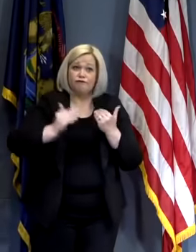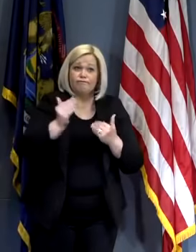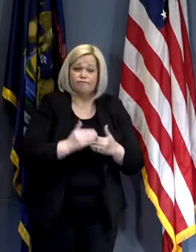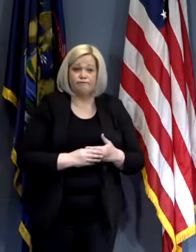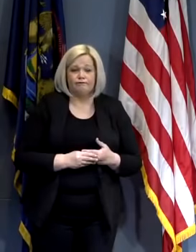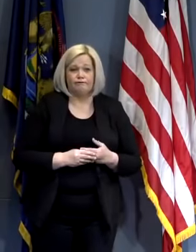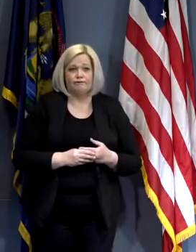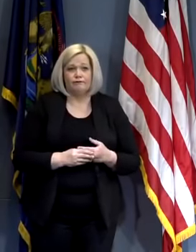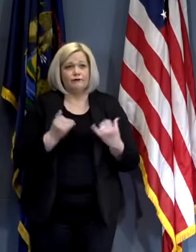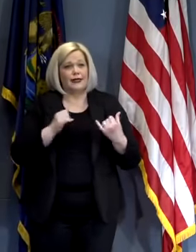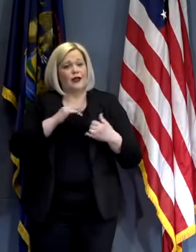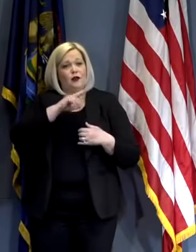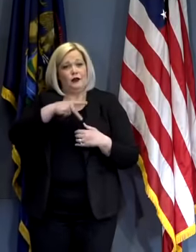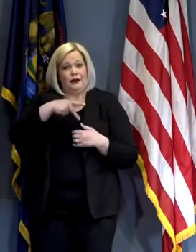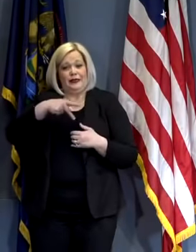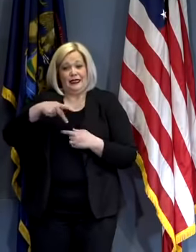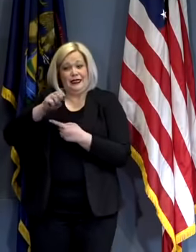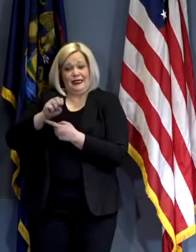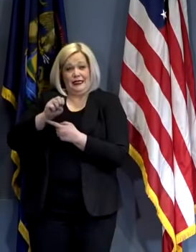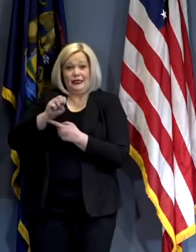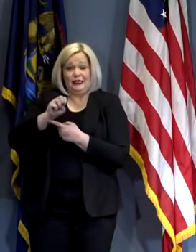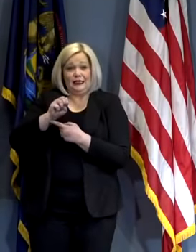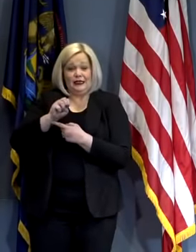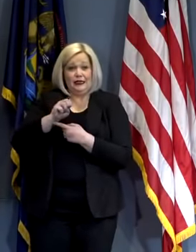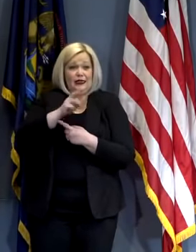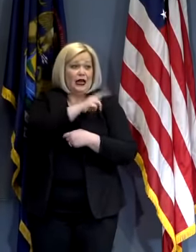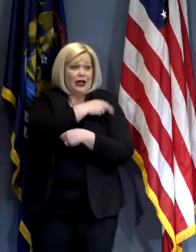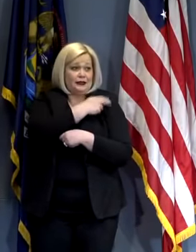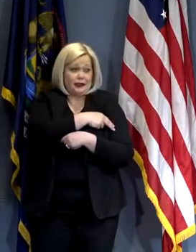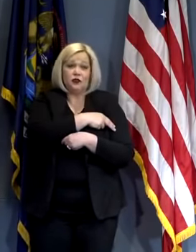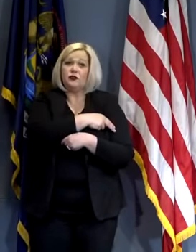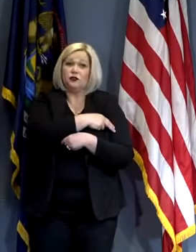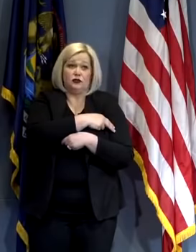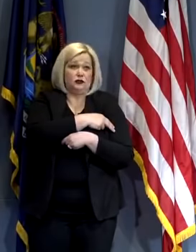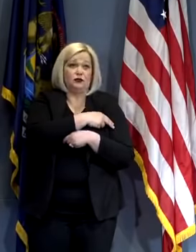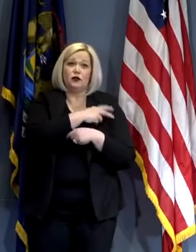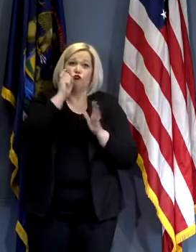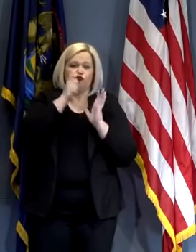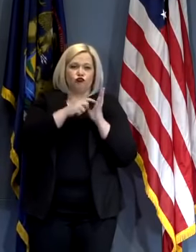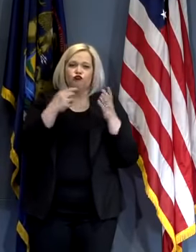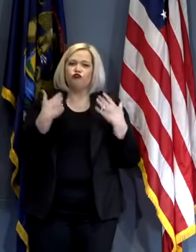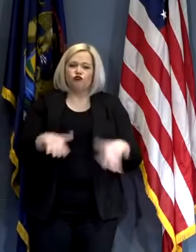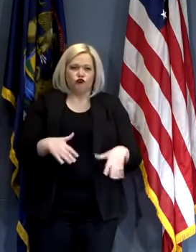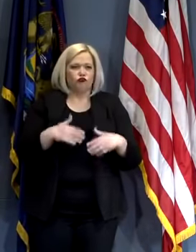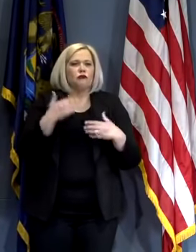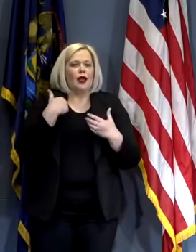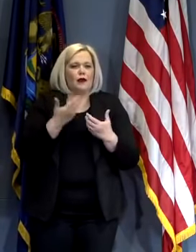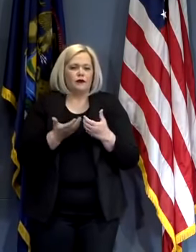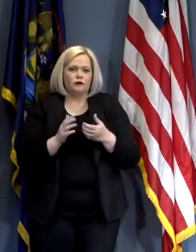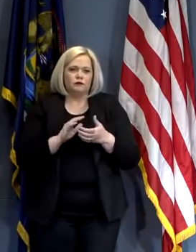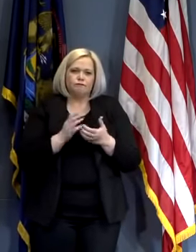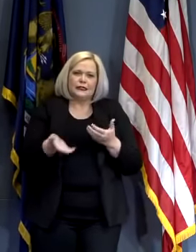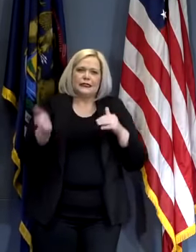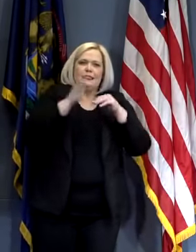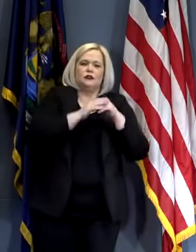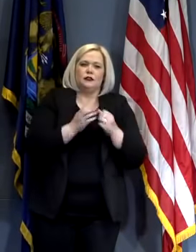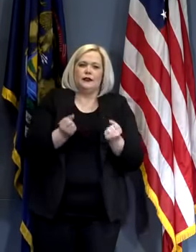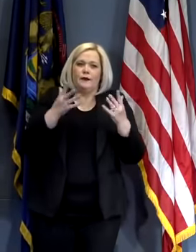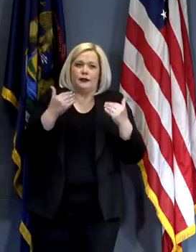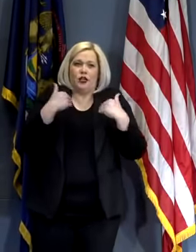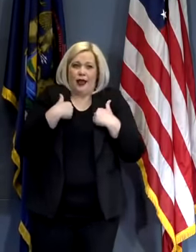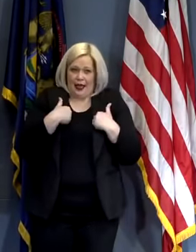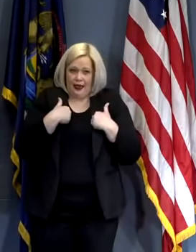to talk about PPE. Our hospitals are seeing increasing inventory for almost all PPE categories. There have been tremendous